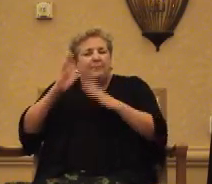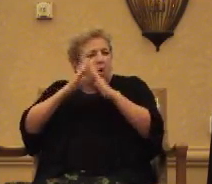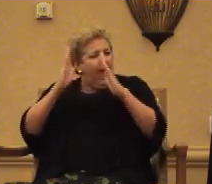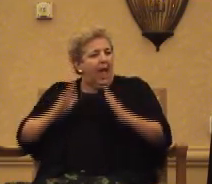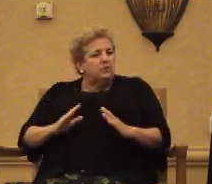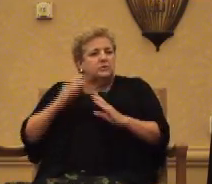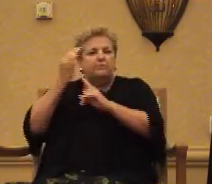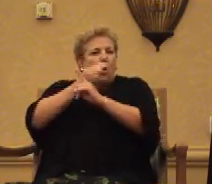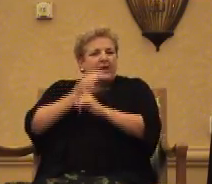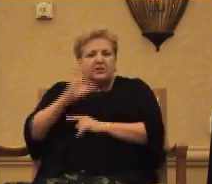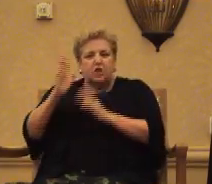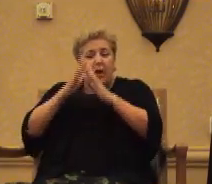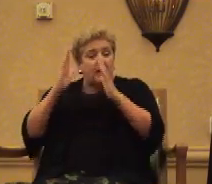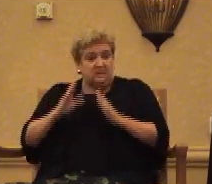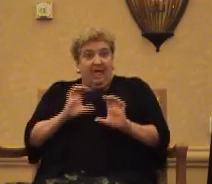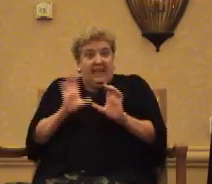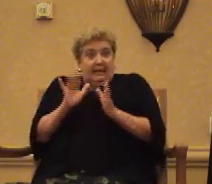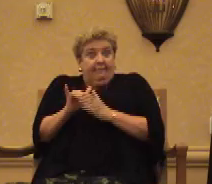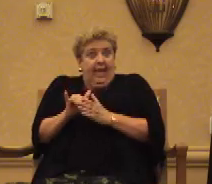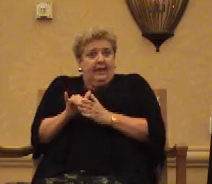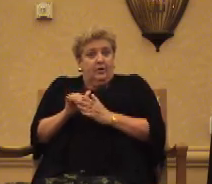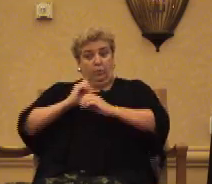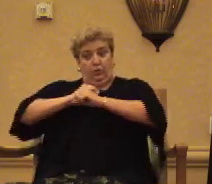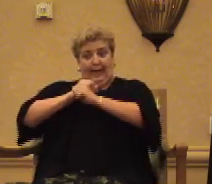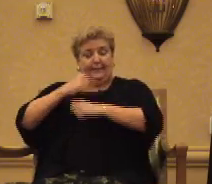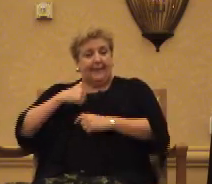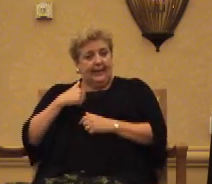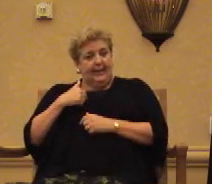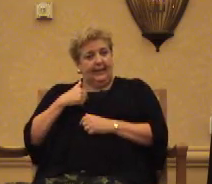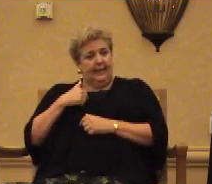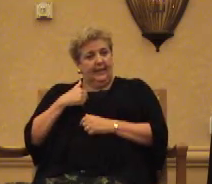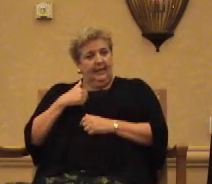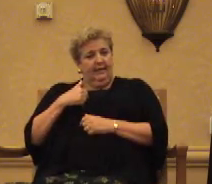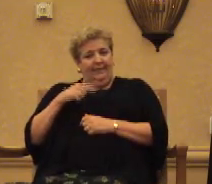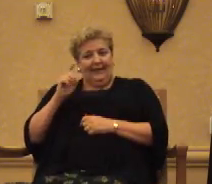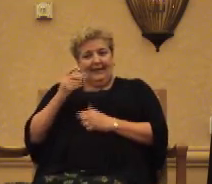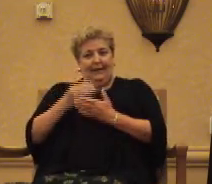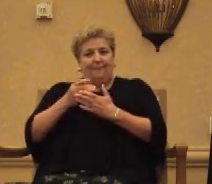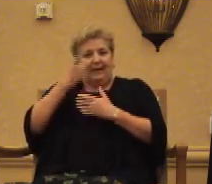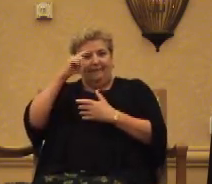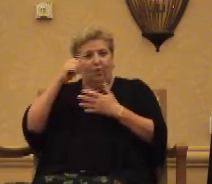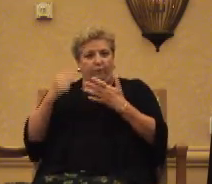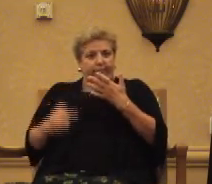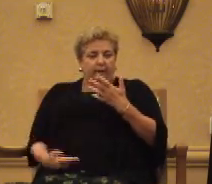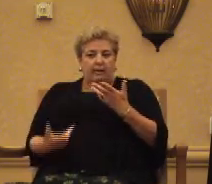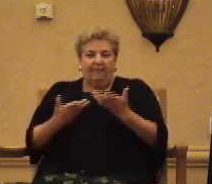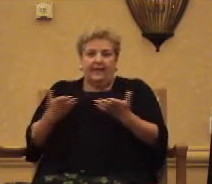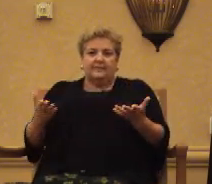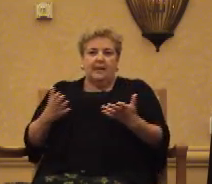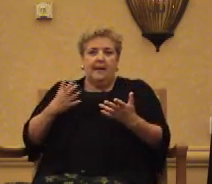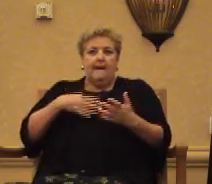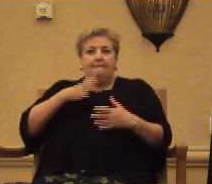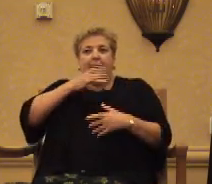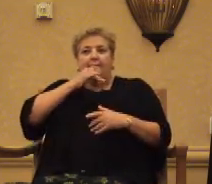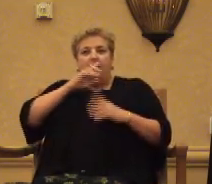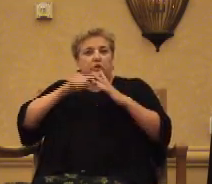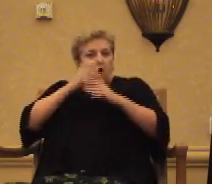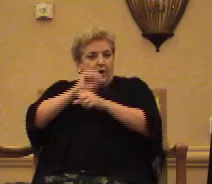which they did later to protect me. Because they needed money for stuff. My mother went to work later because of my fines